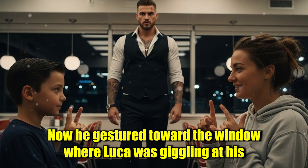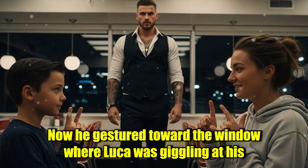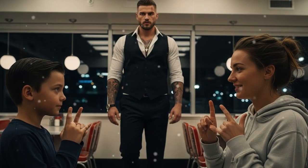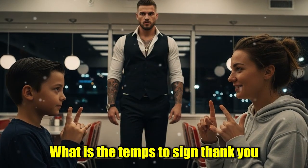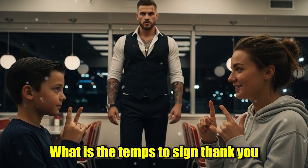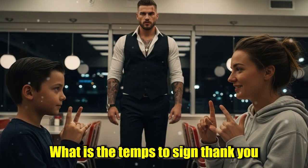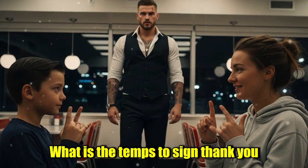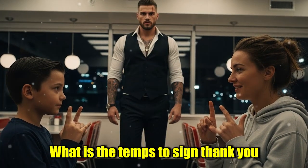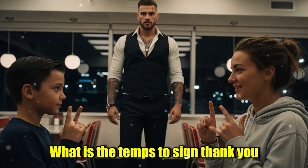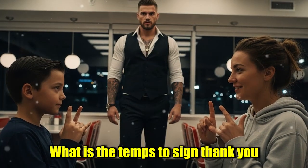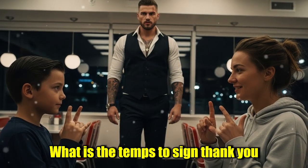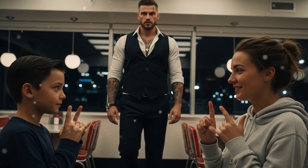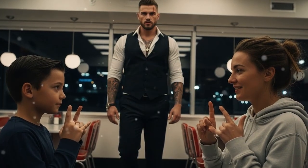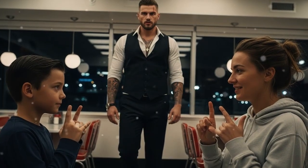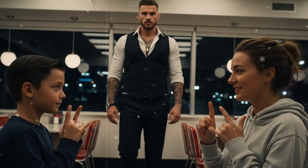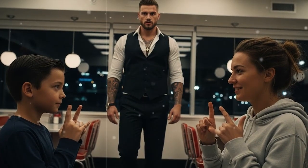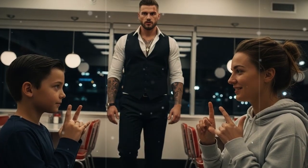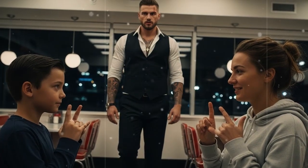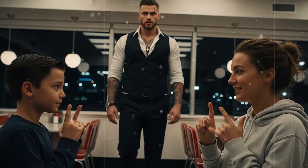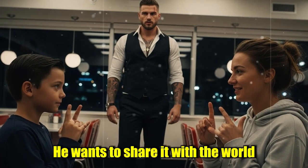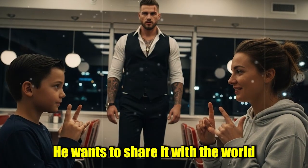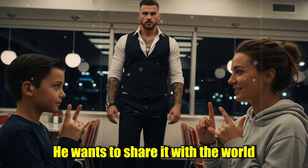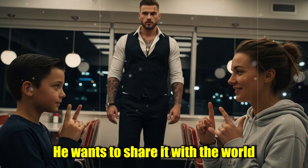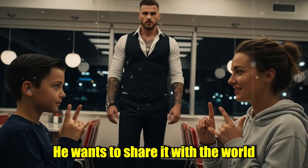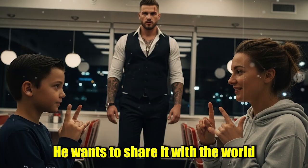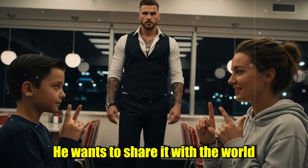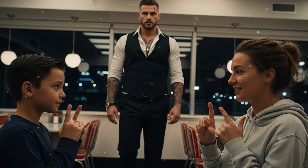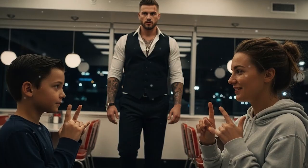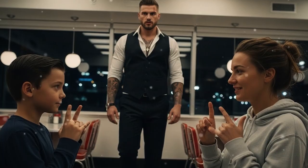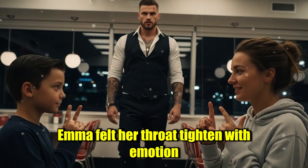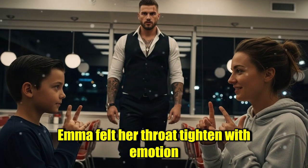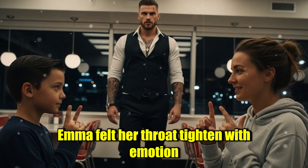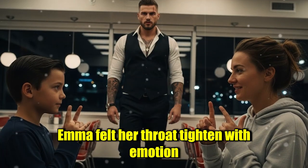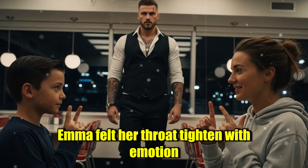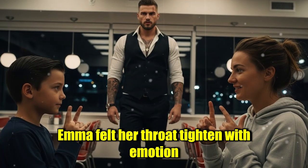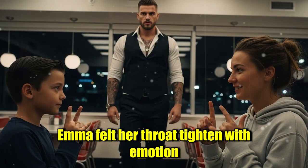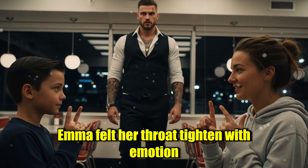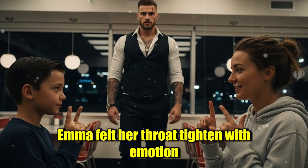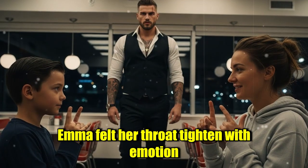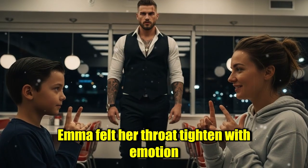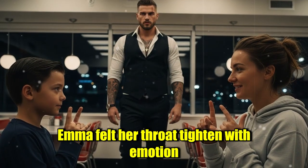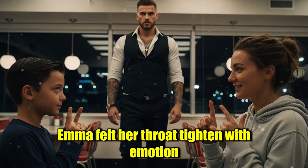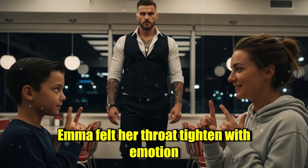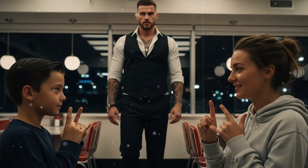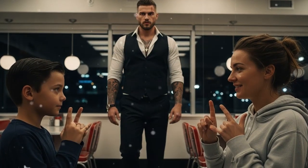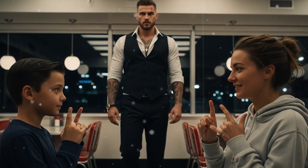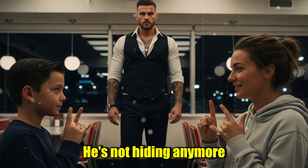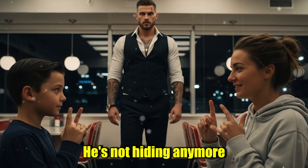students' attempts to sign, "Thank you." Now, he wants to share it with the world. Emma felt her throat tighten with emotion. He's